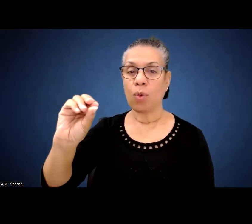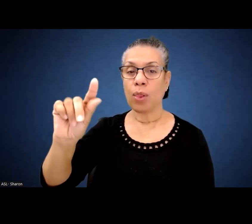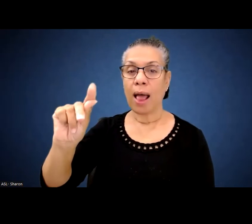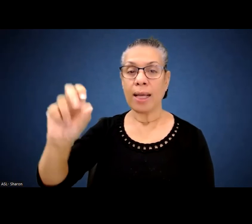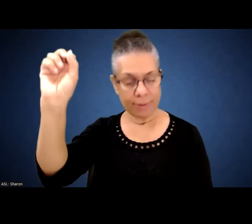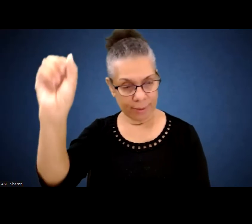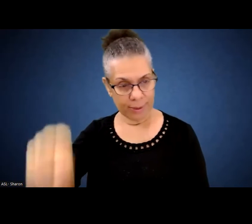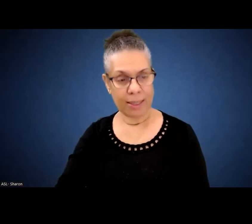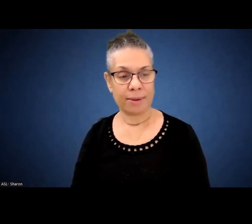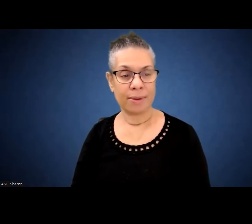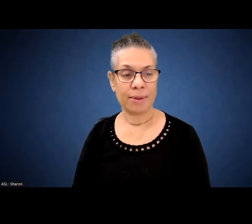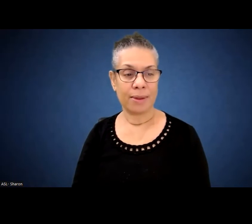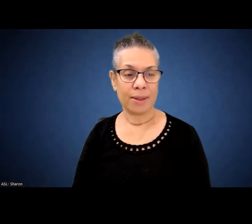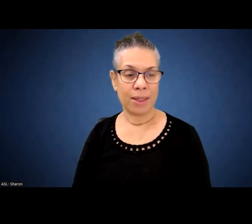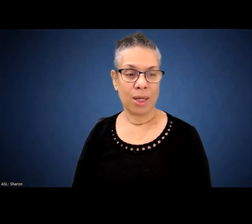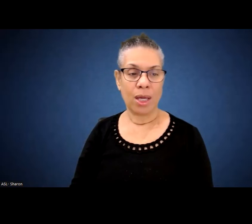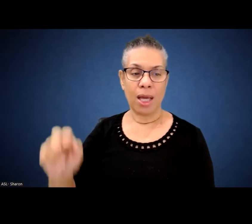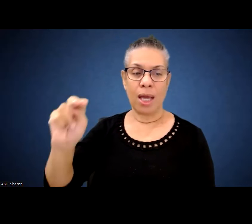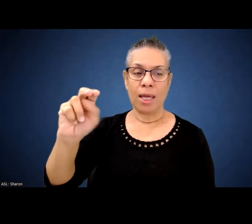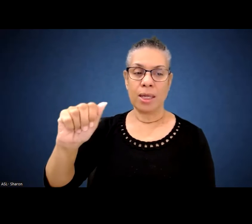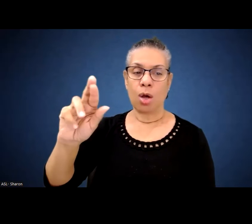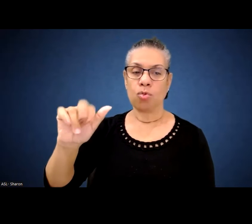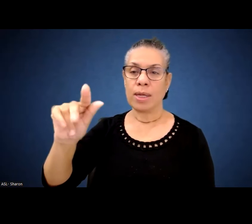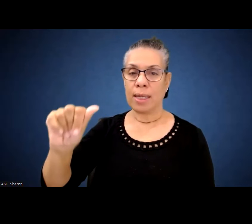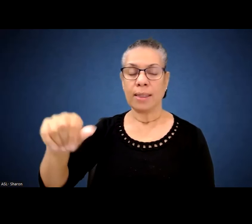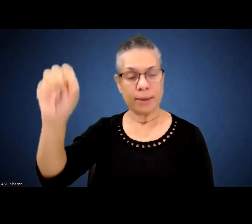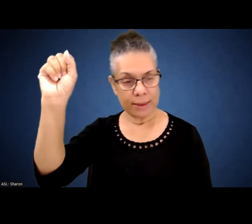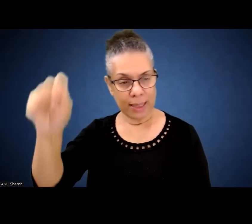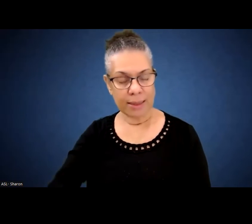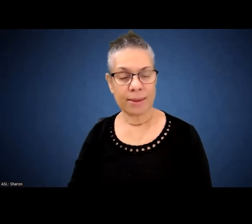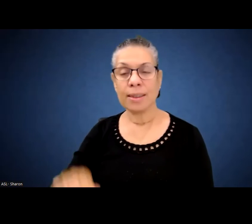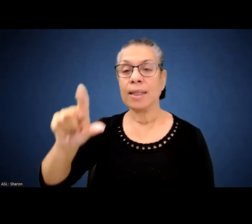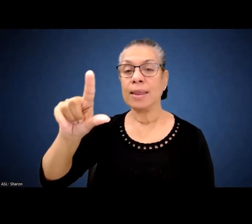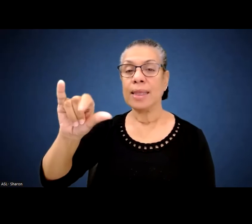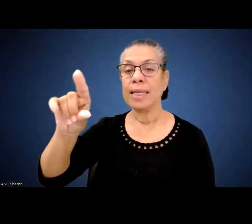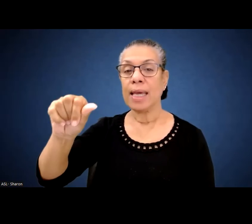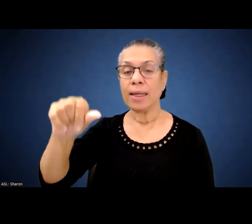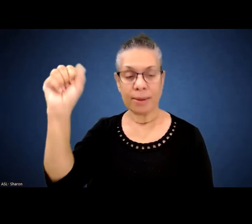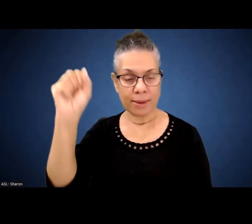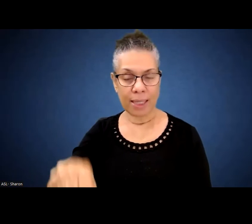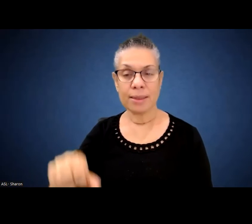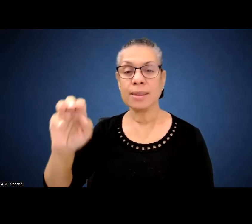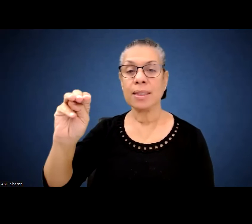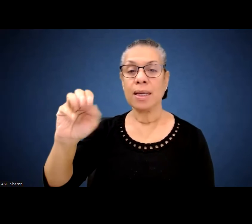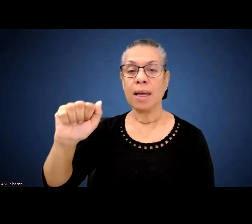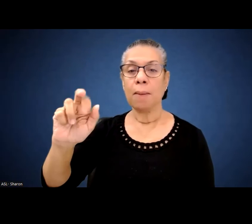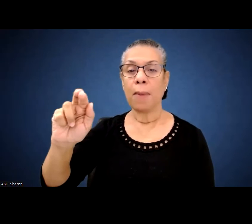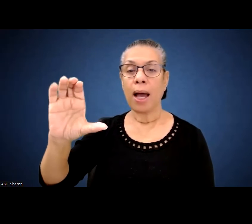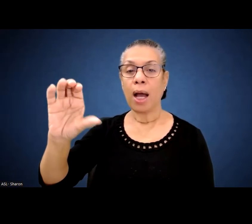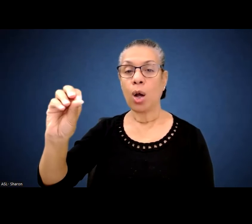Yes. Namrata, Yes. Lydia, Yes. Marcos, Yes.